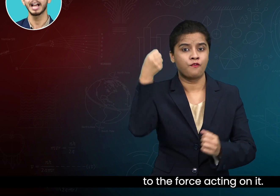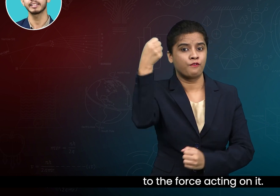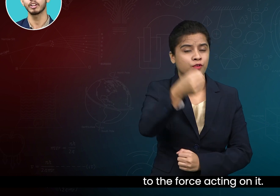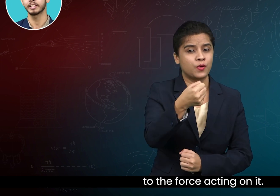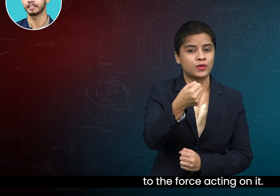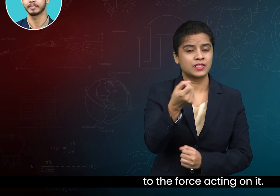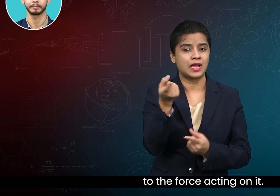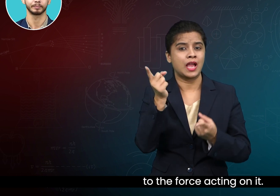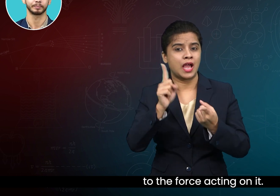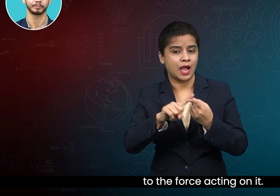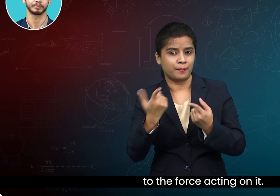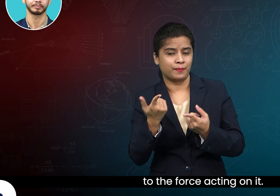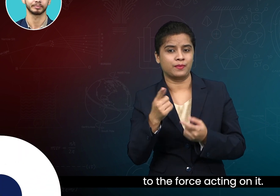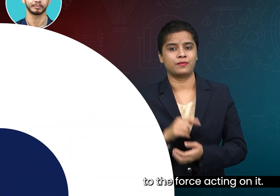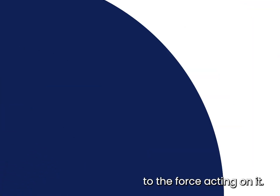force acting on it.